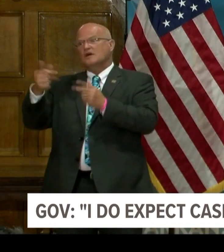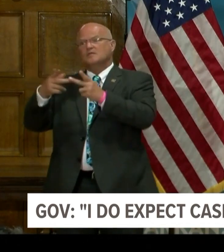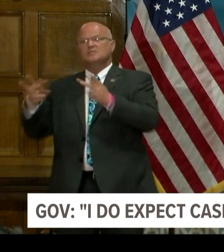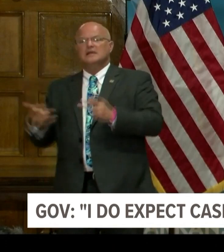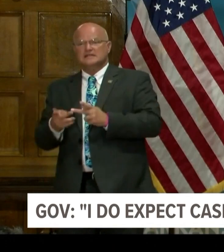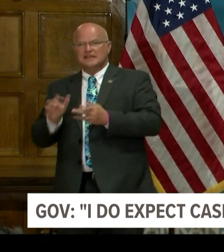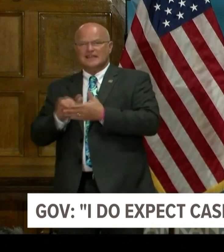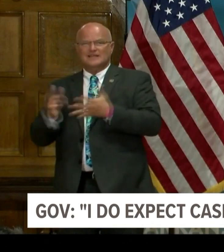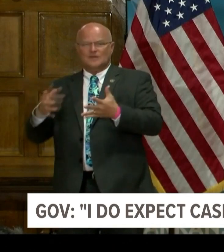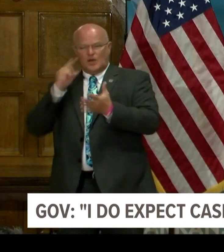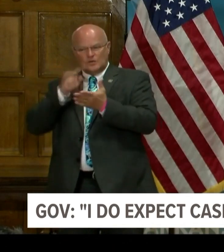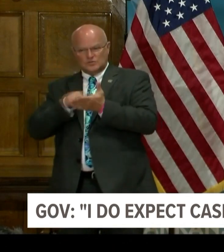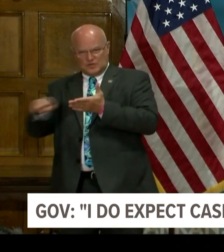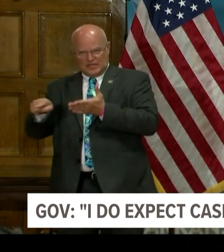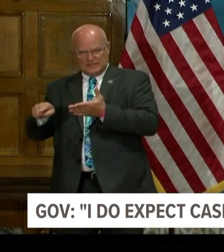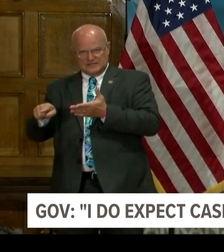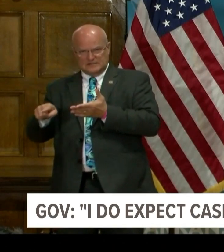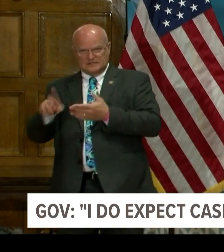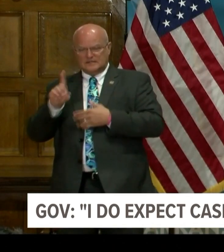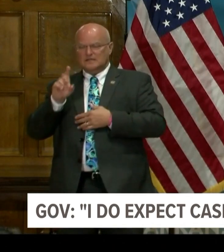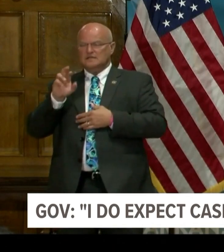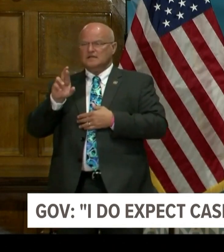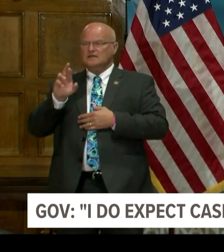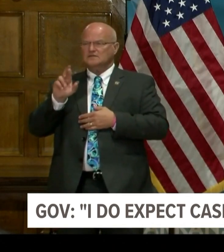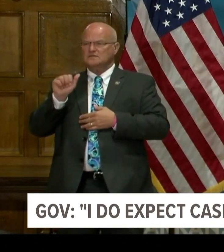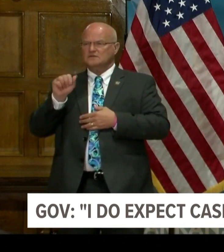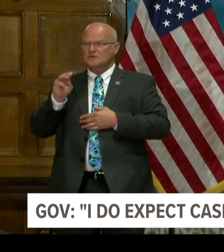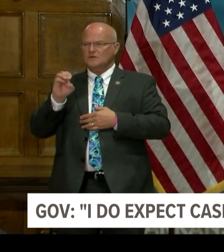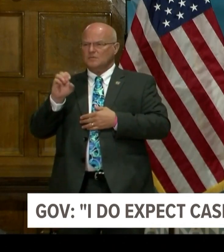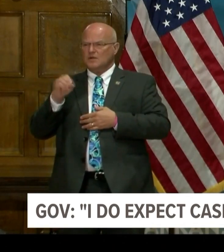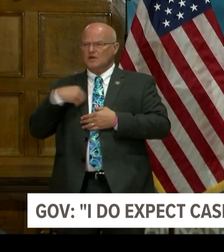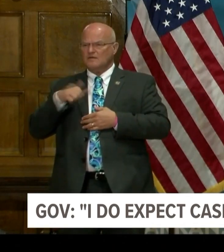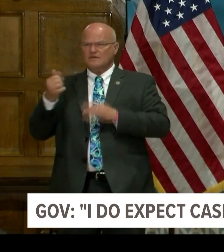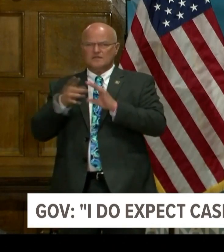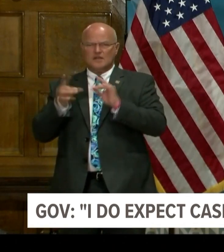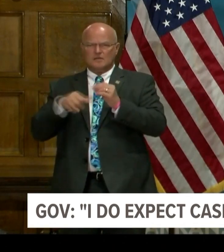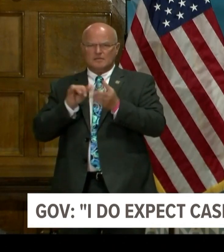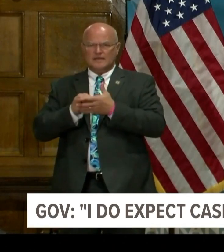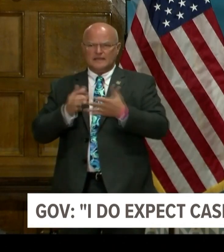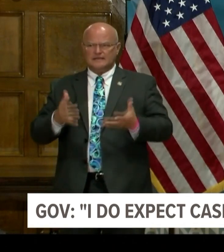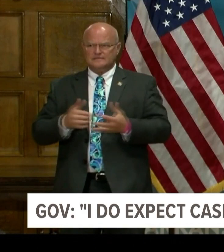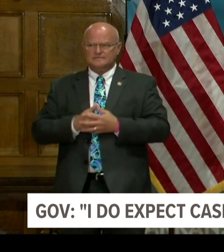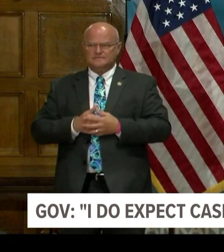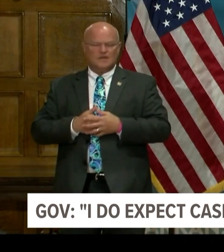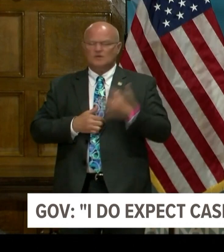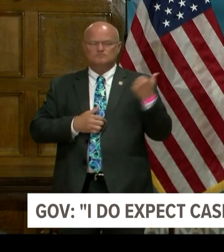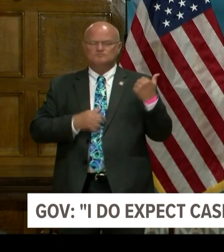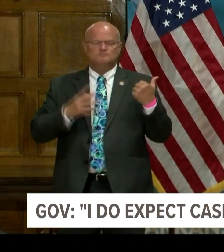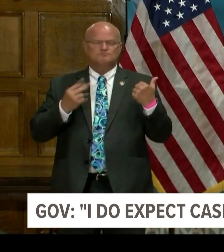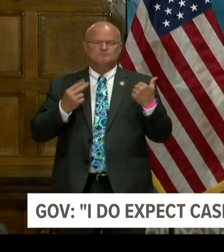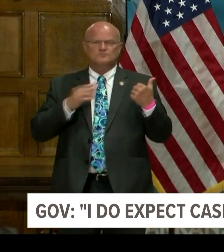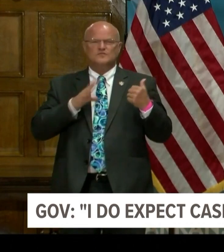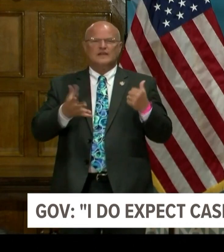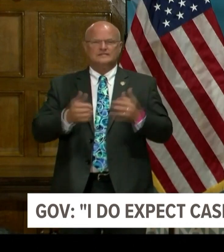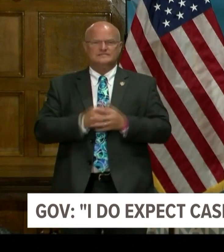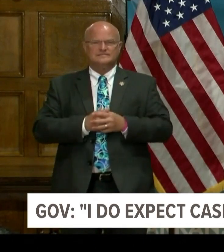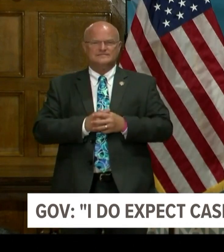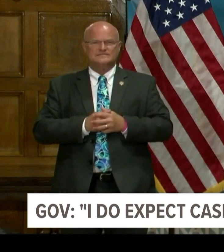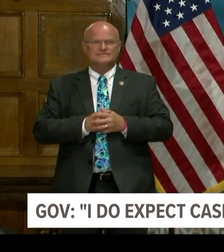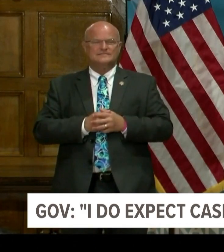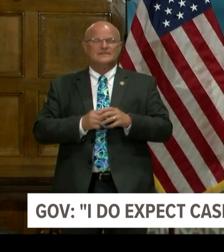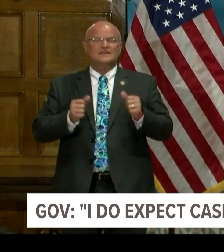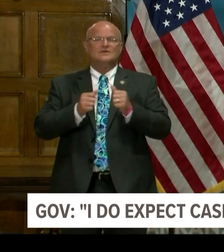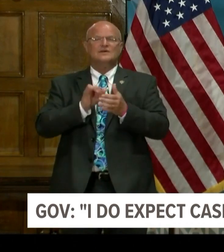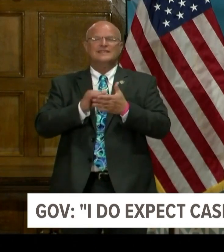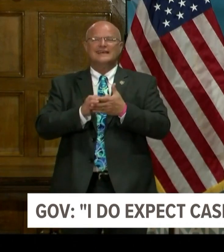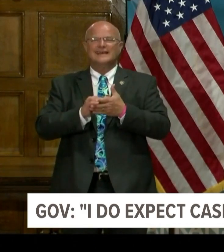otherwise, and so that's what we trace. Dr. Romero, did you have any other comment on that? No, I think that's fine. Okay. All